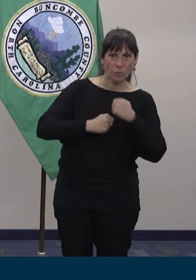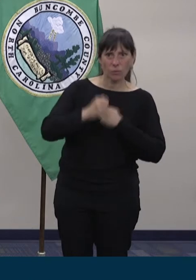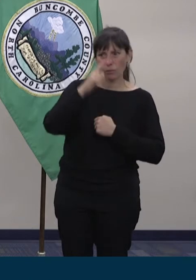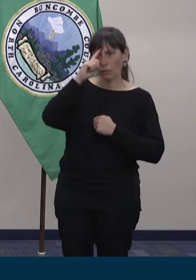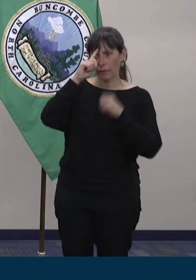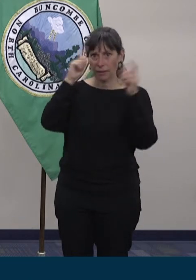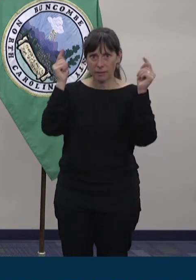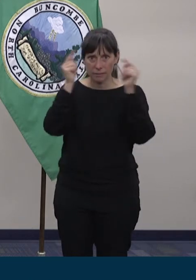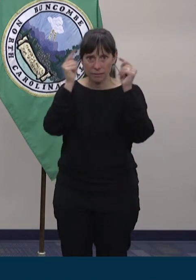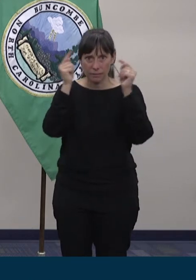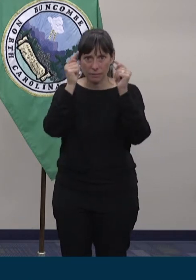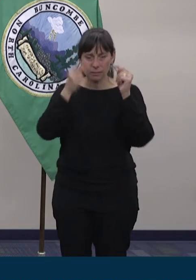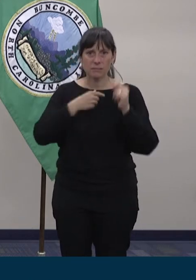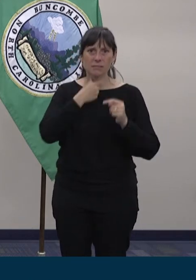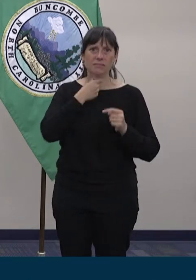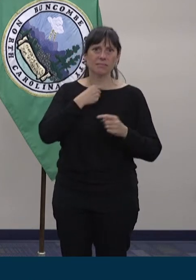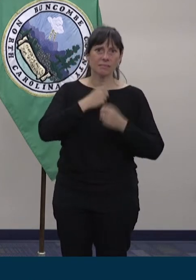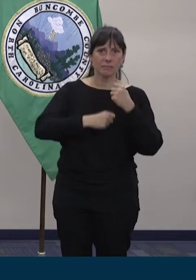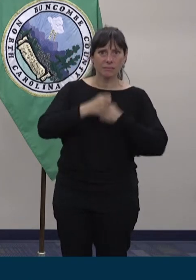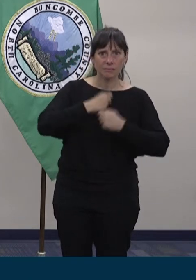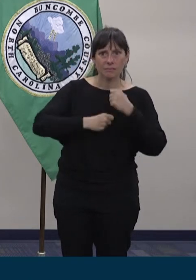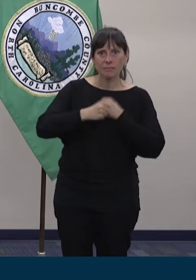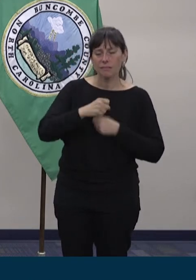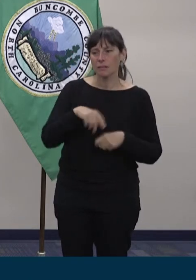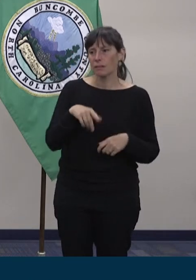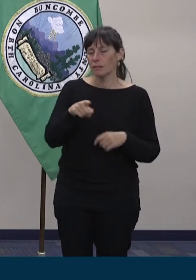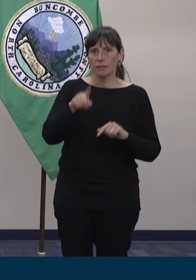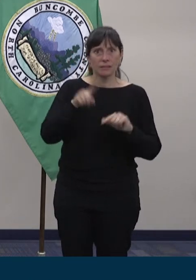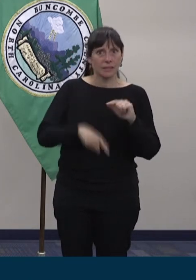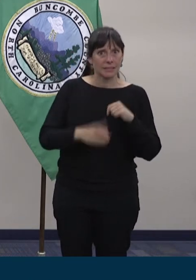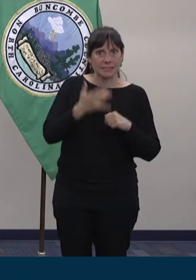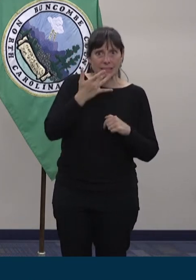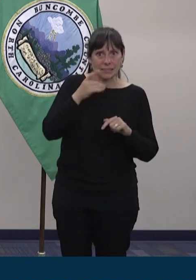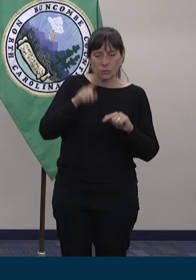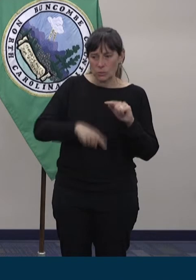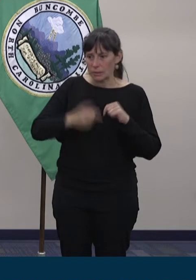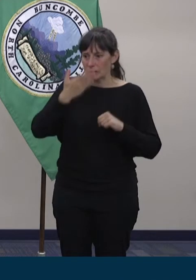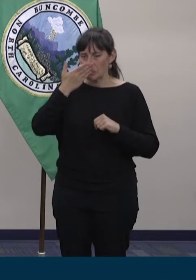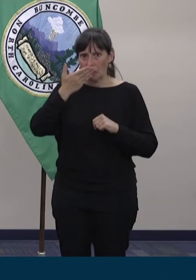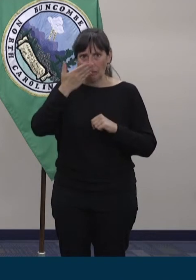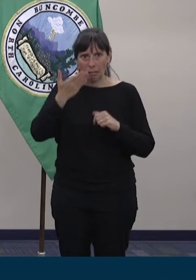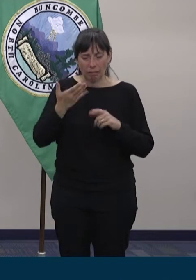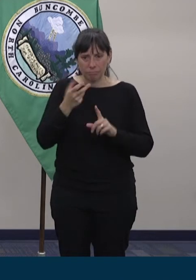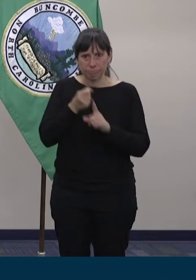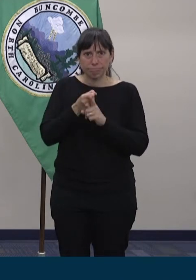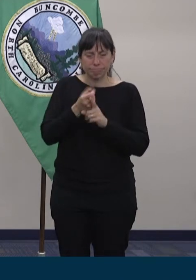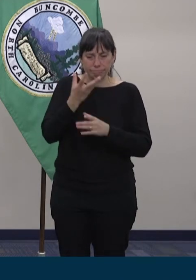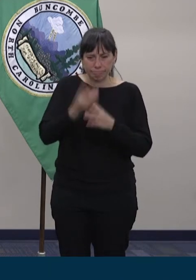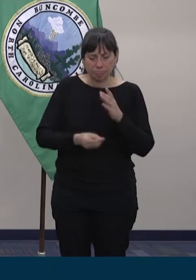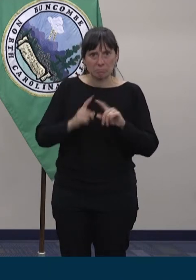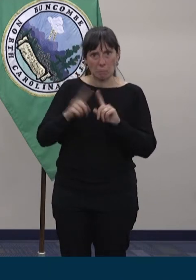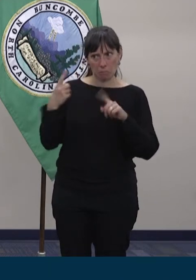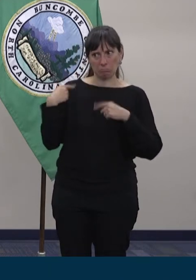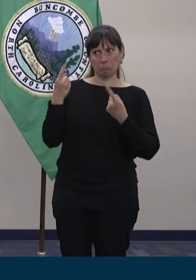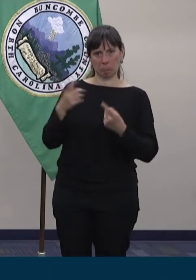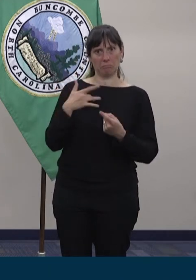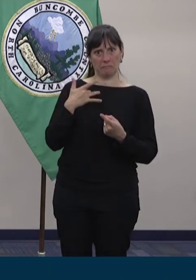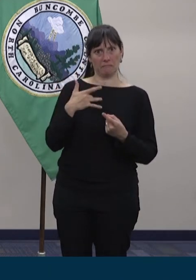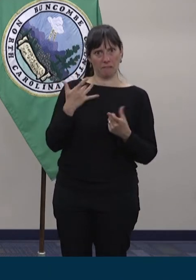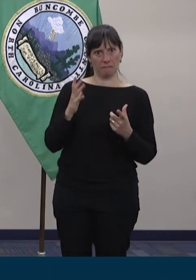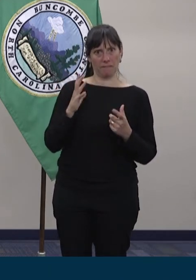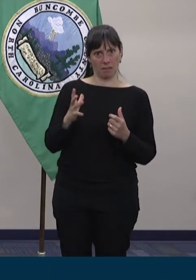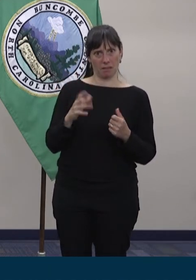throat, new loss of taste or smell, nasal congestion, runny